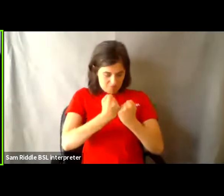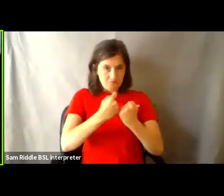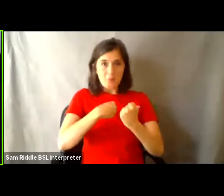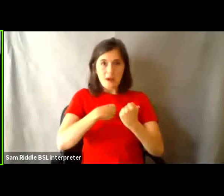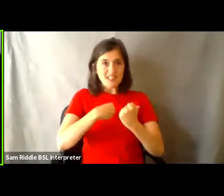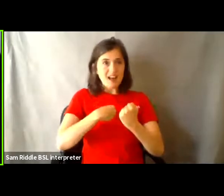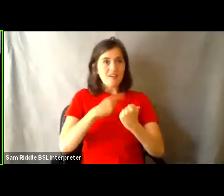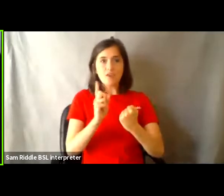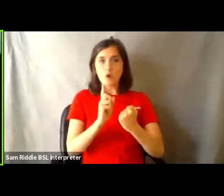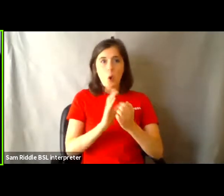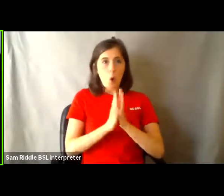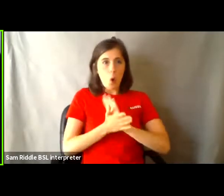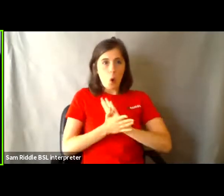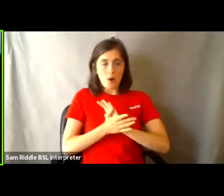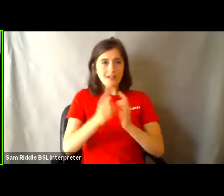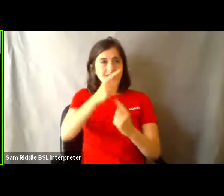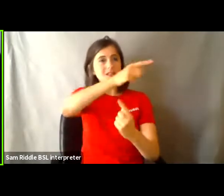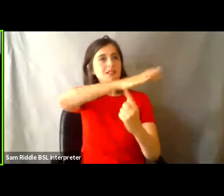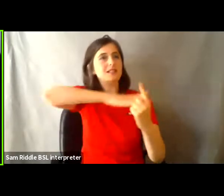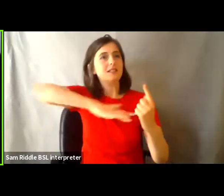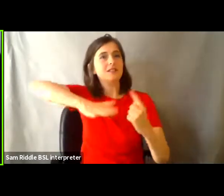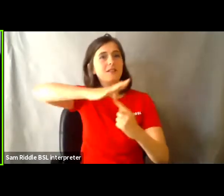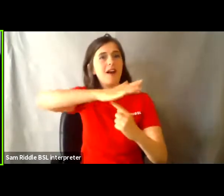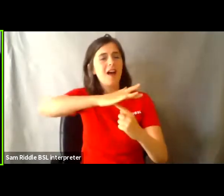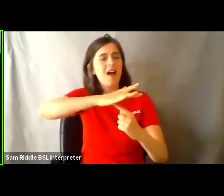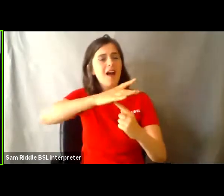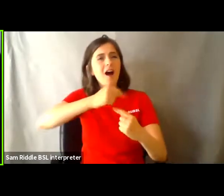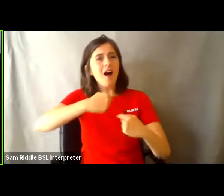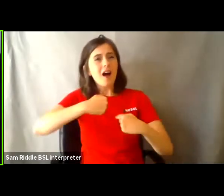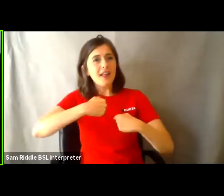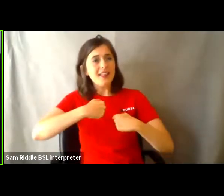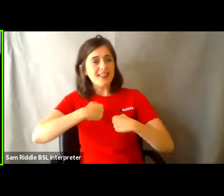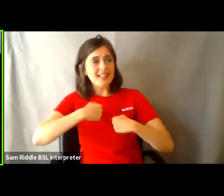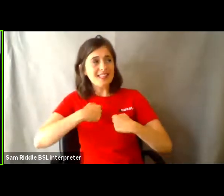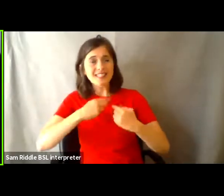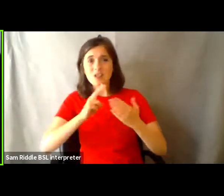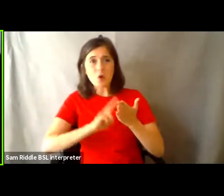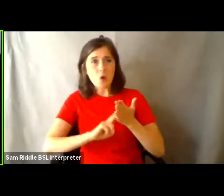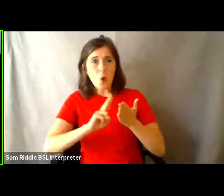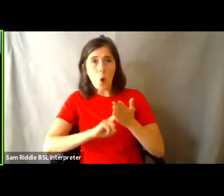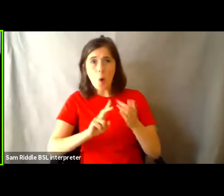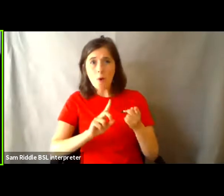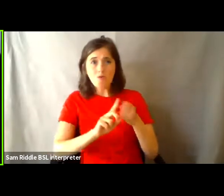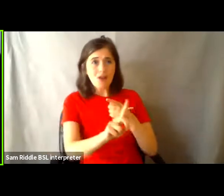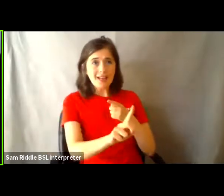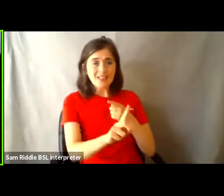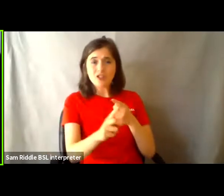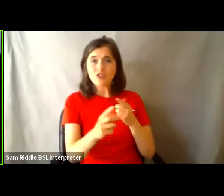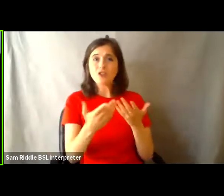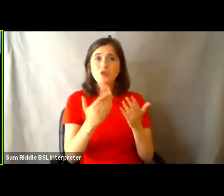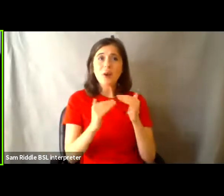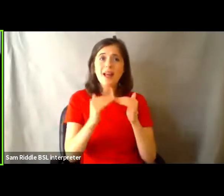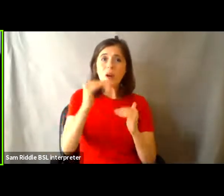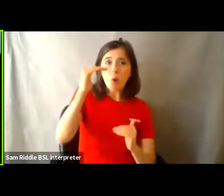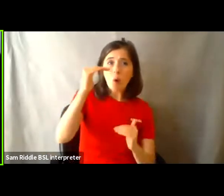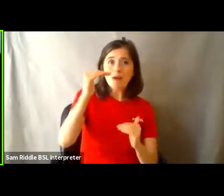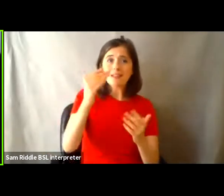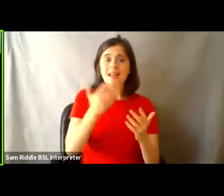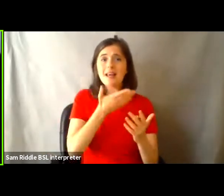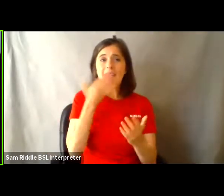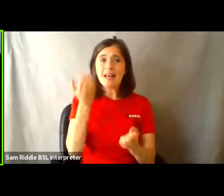being an ordinary human reaction to inequalities, injustice, and abuse in